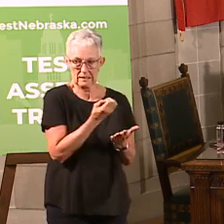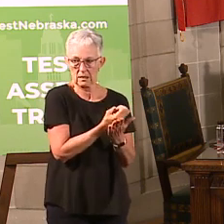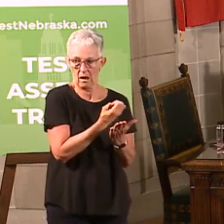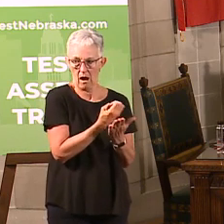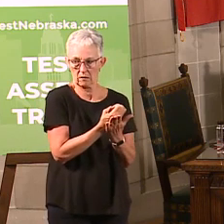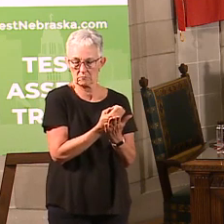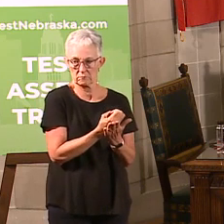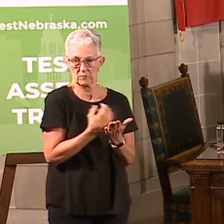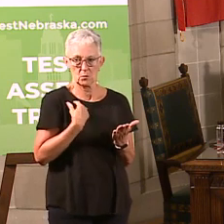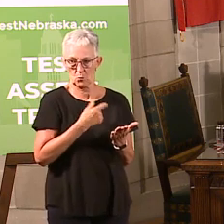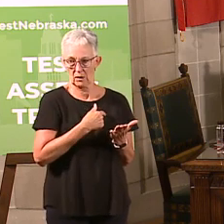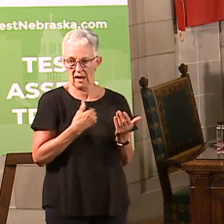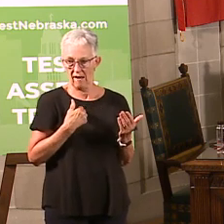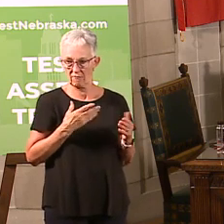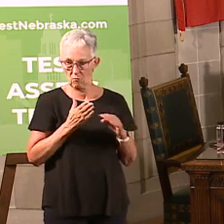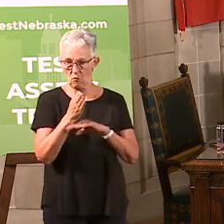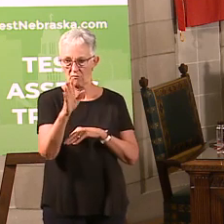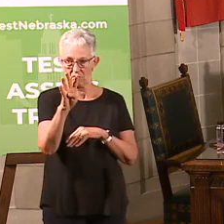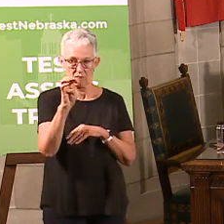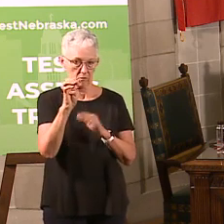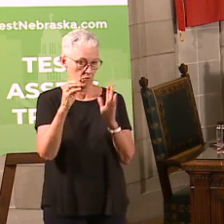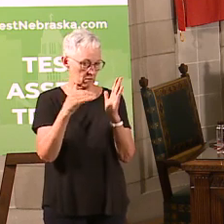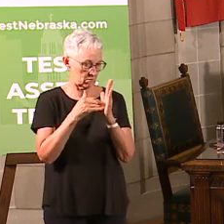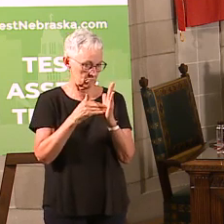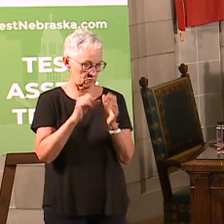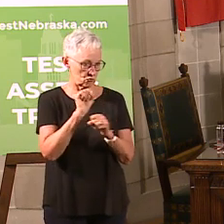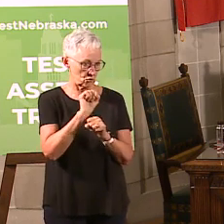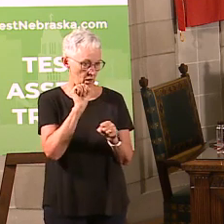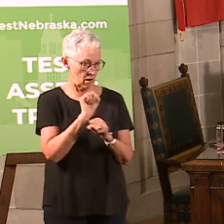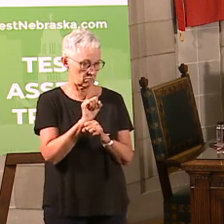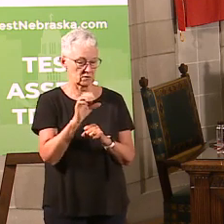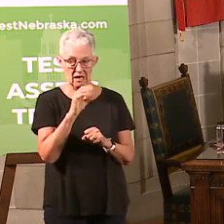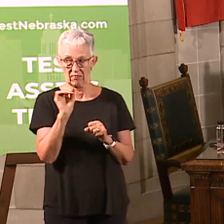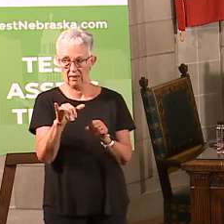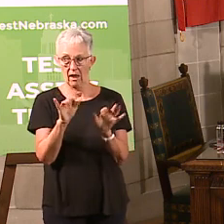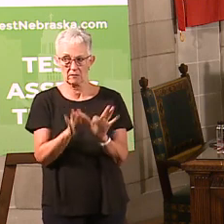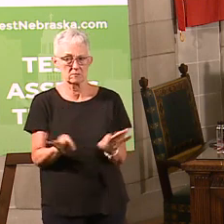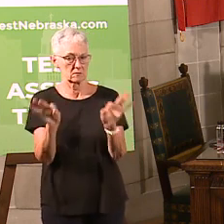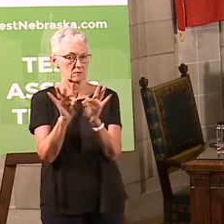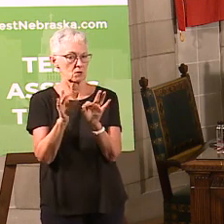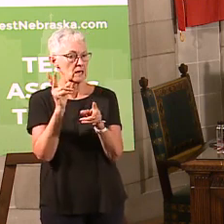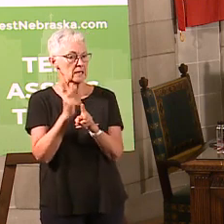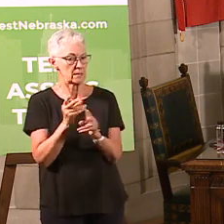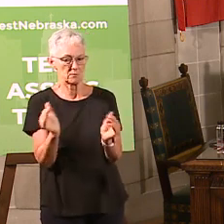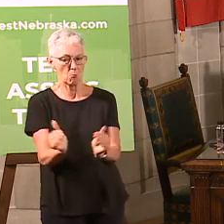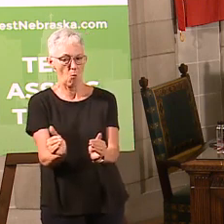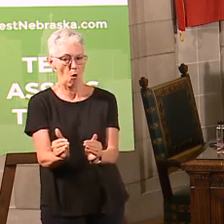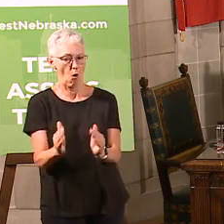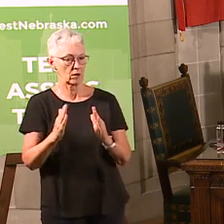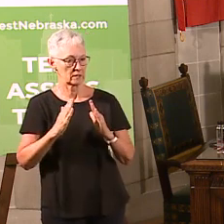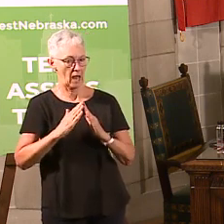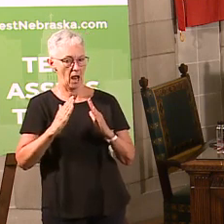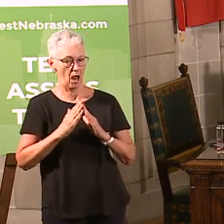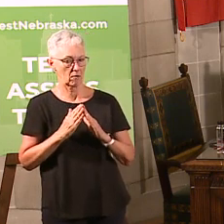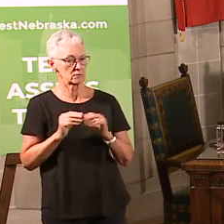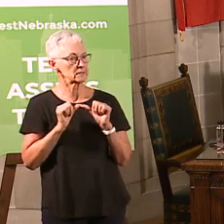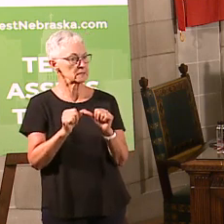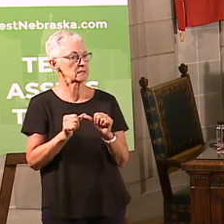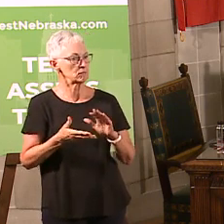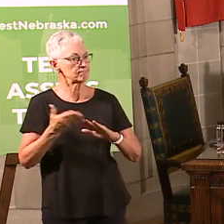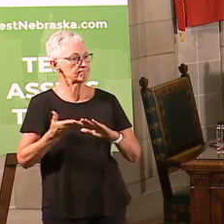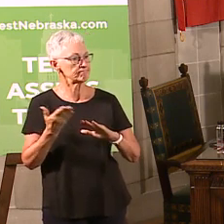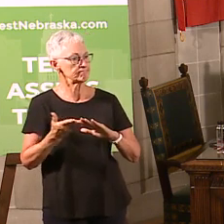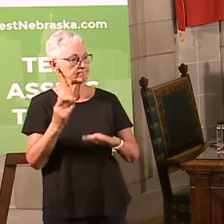over 400,000 jobs, and it's such an important part of keeping small towns vibrant and alive, and that's really what the ethanol industry is